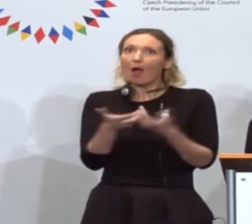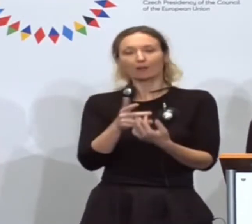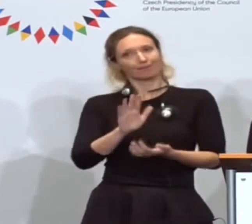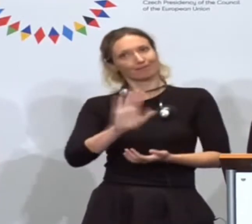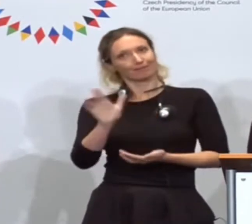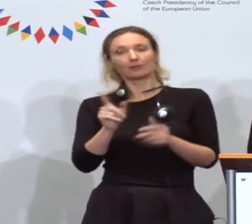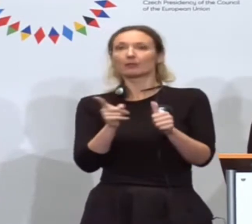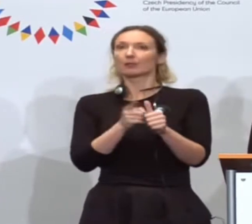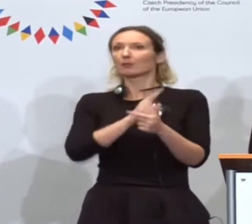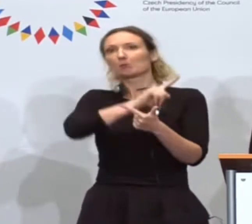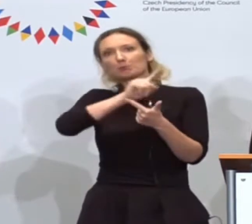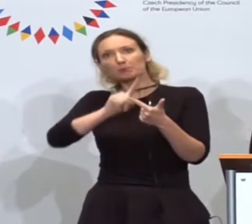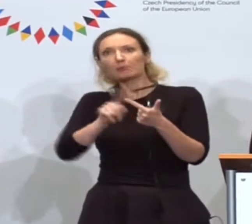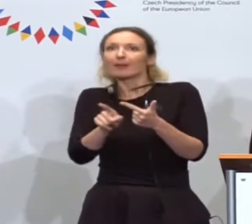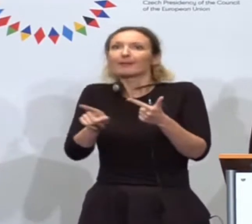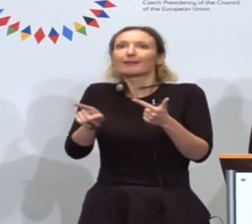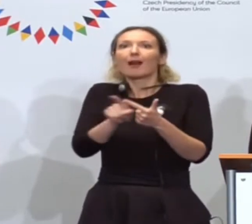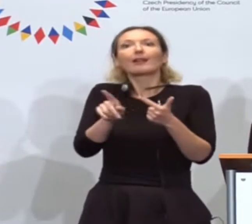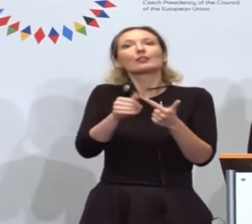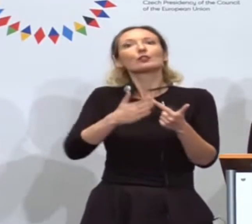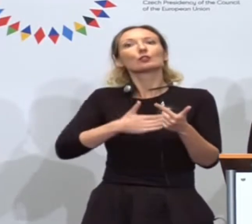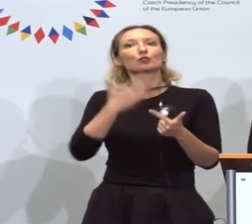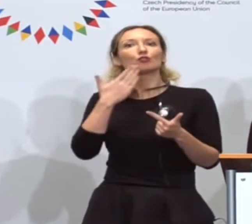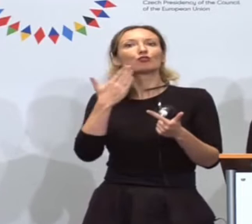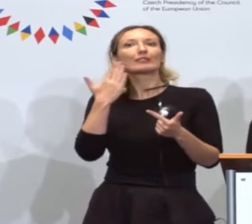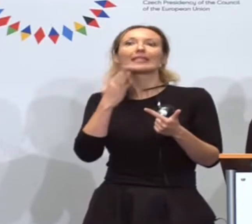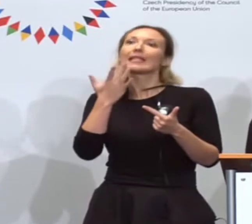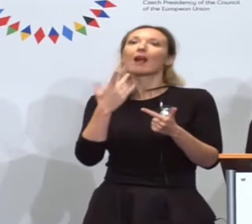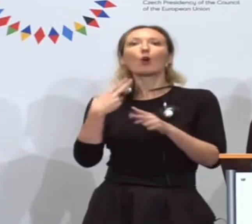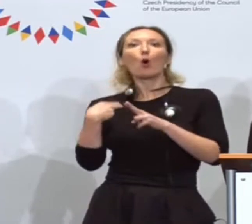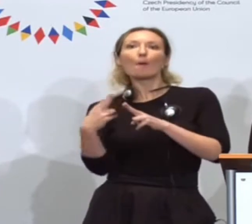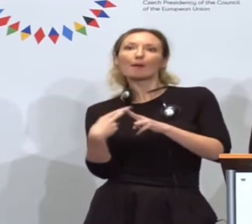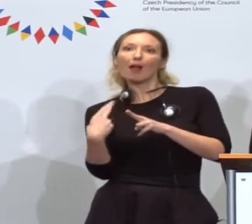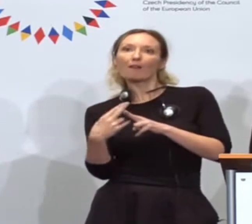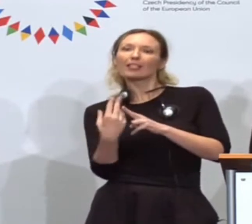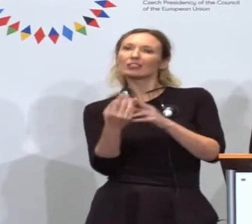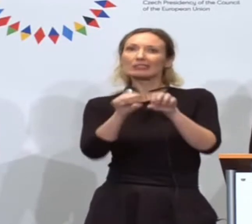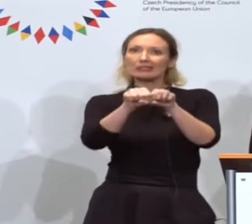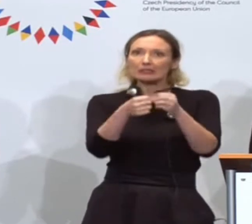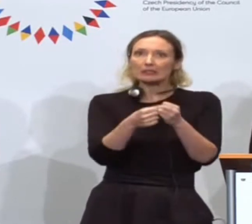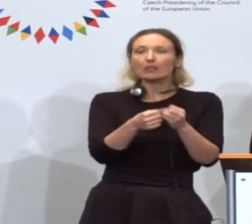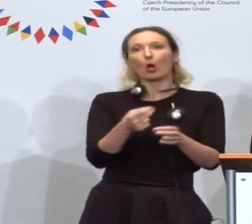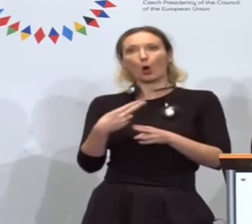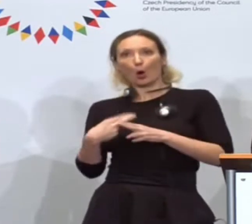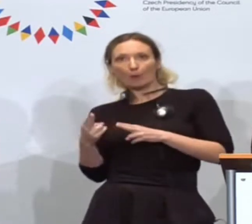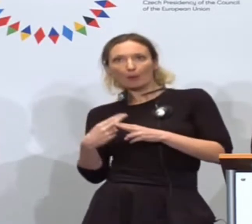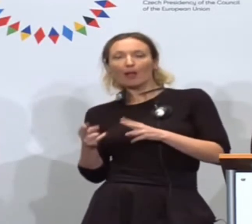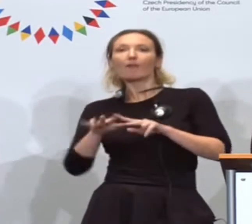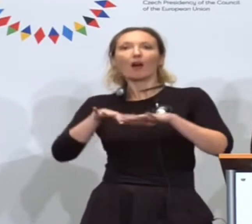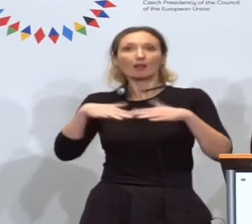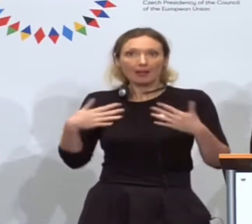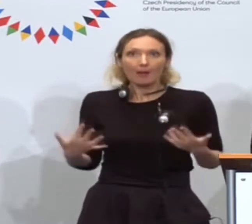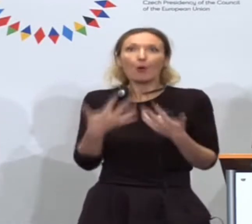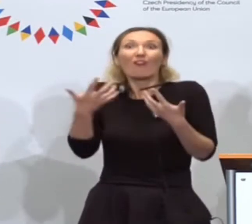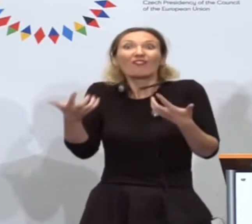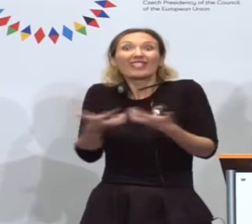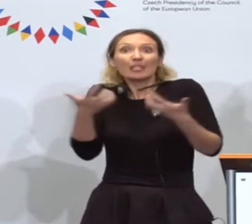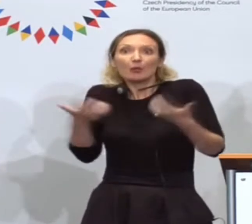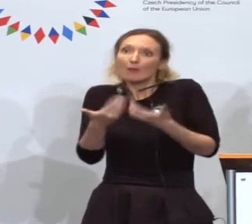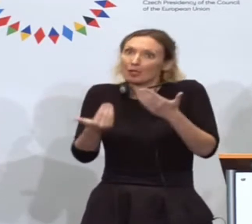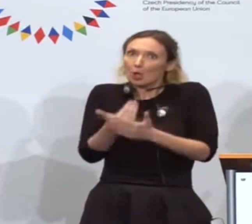i nějaké možnosti, které v našich zemích jsou z hlediska opravárenských závodů nebo i různých kapacit